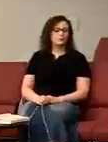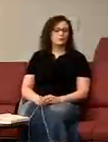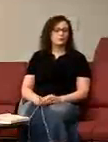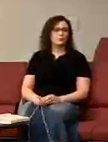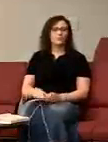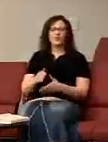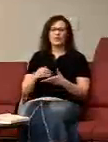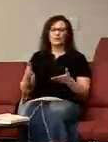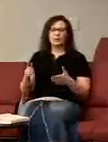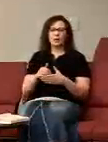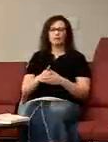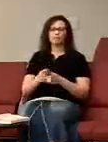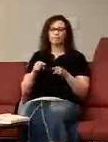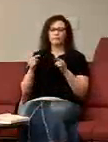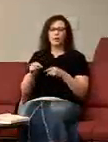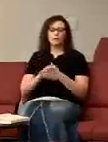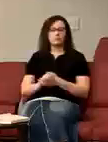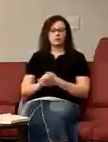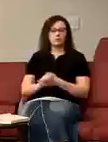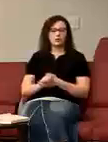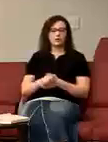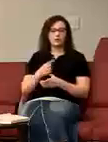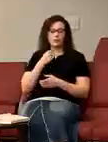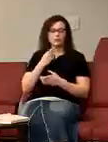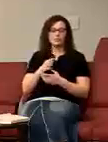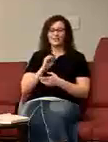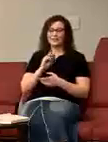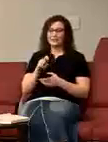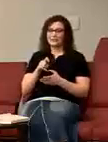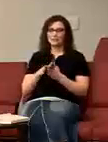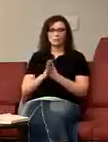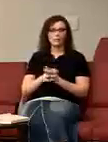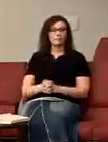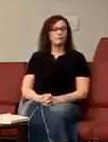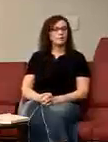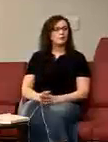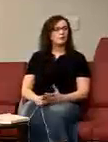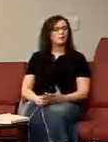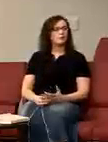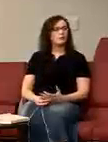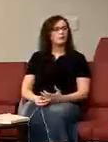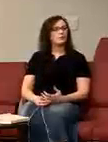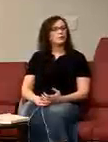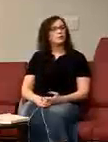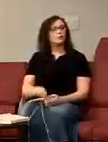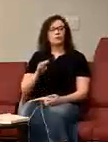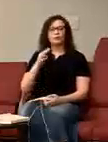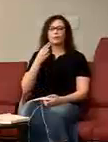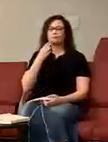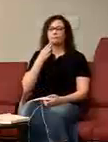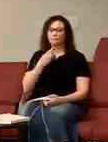But anyway. So I believe God gives us stuff for struggles. And I want you to go to Hebrews chapter 4.